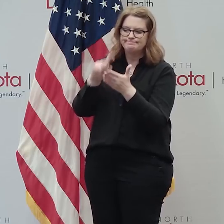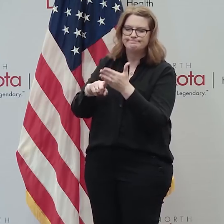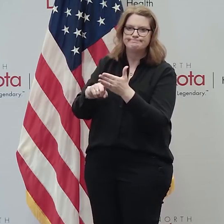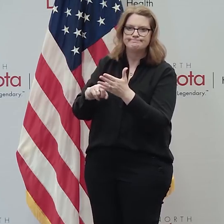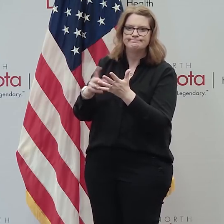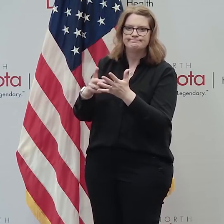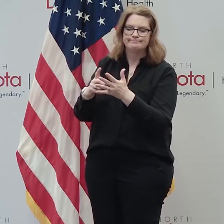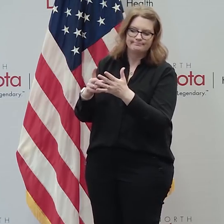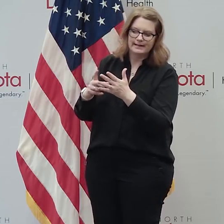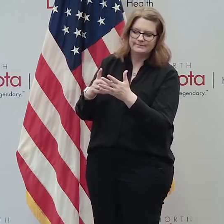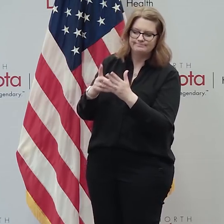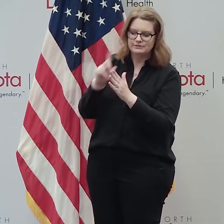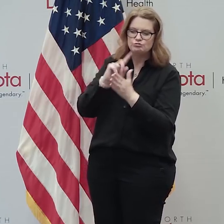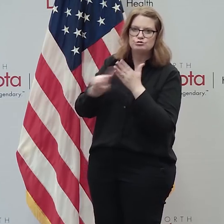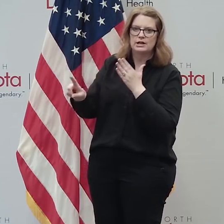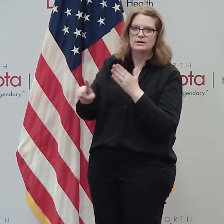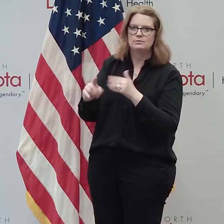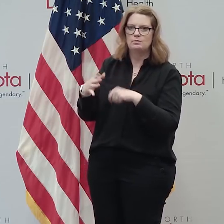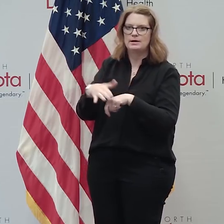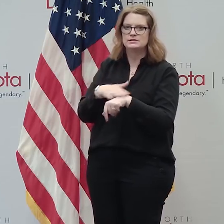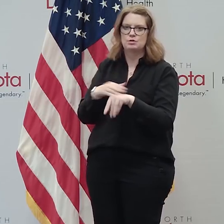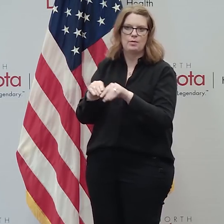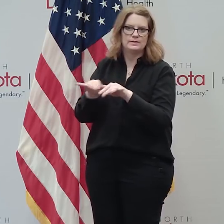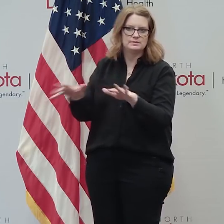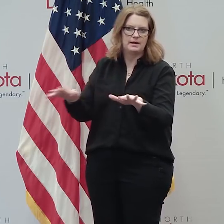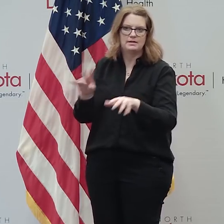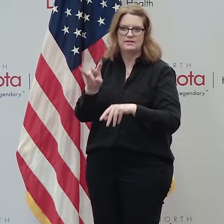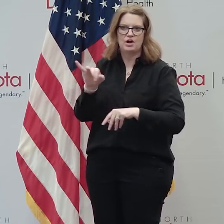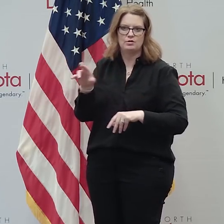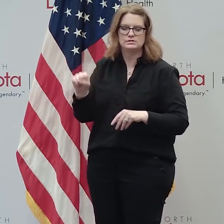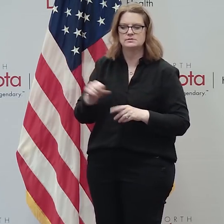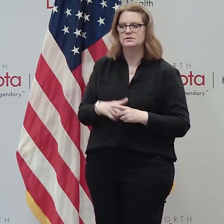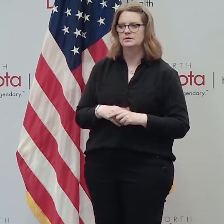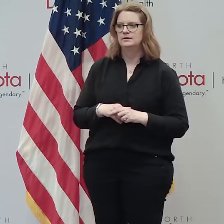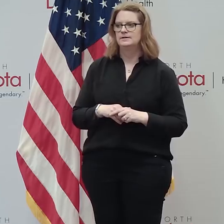to slow the spread of the virus.